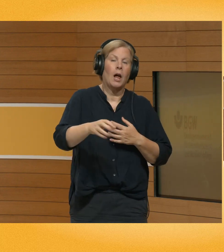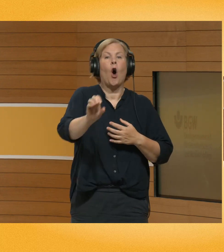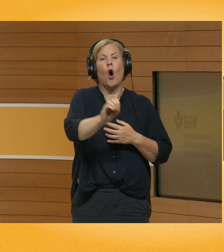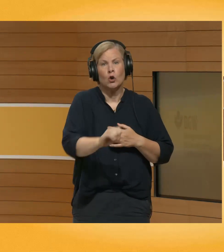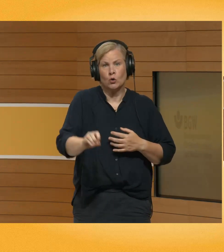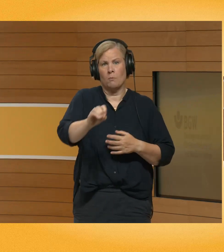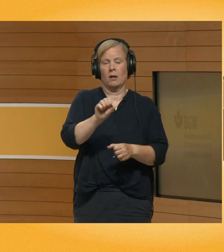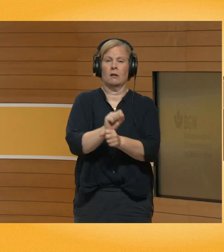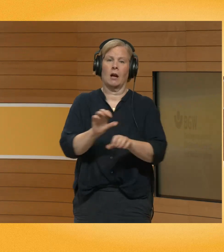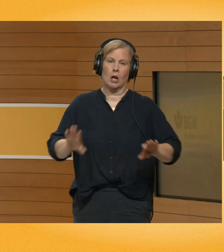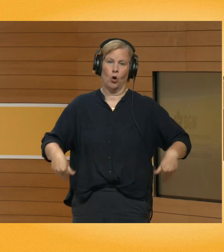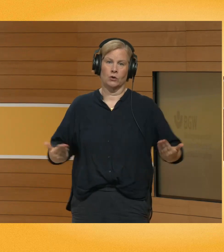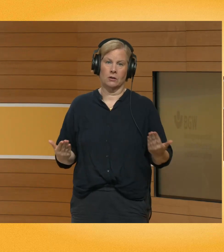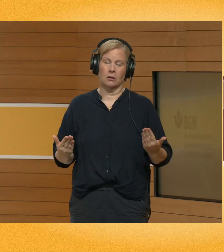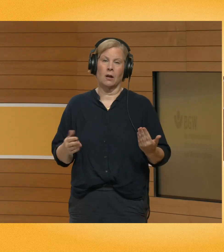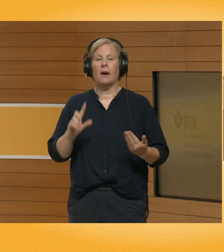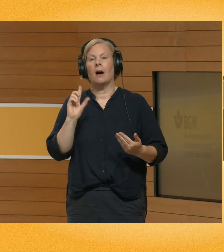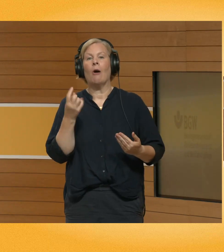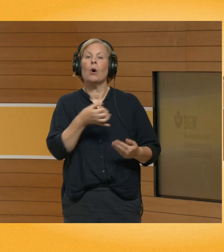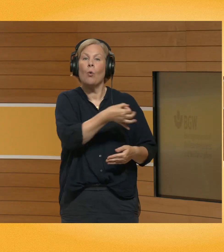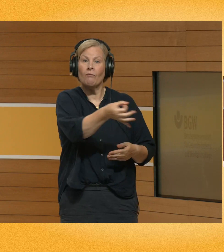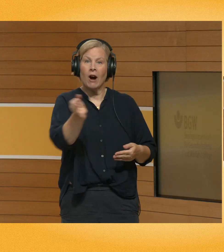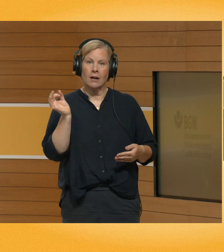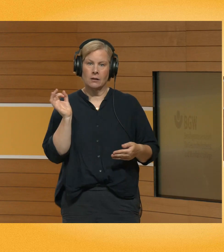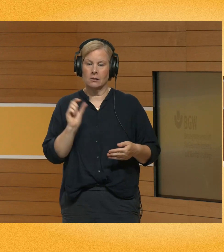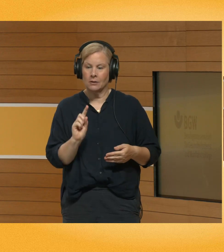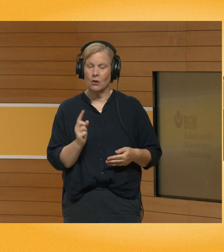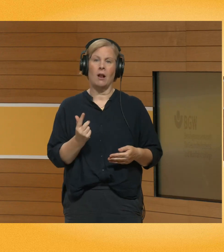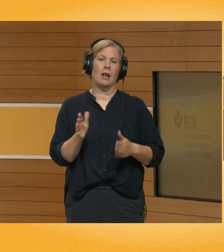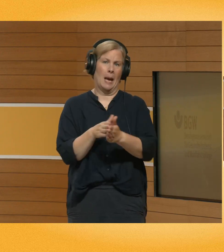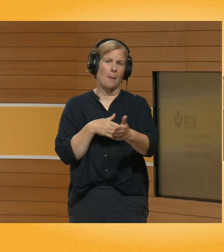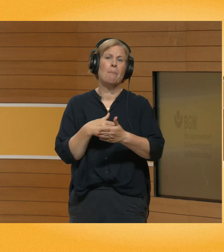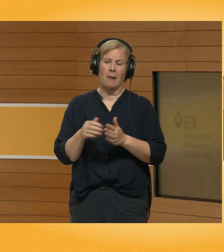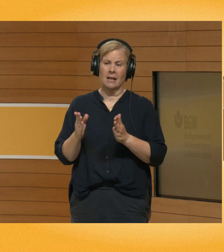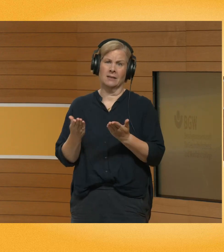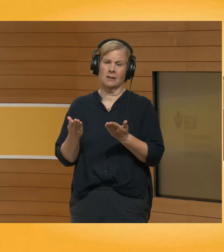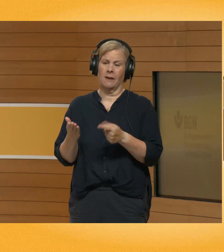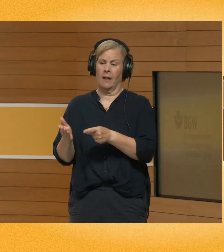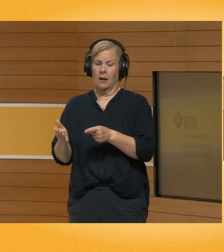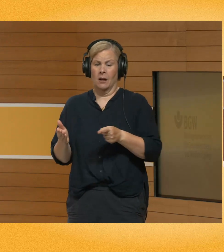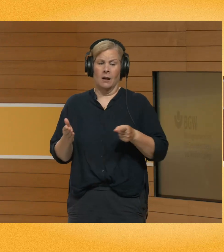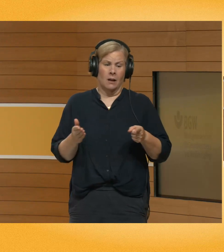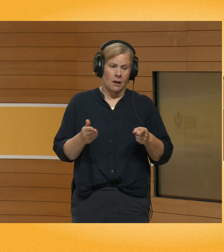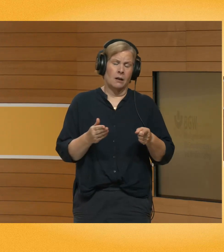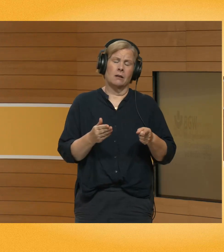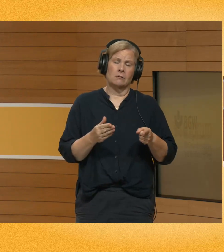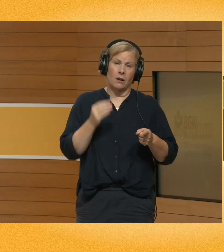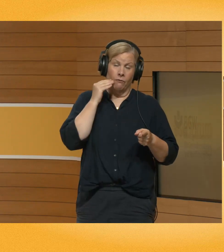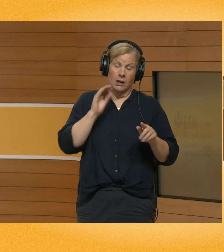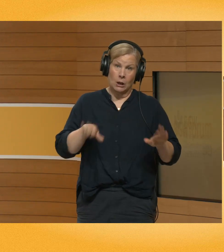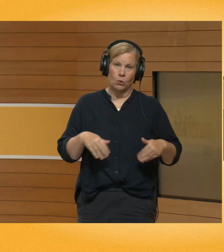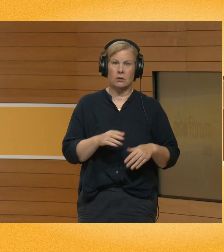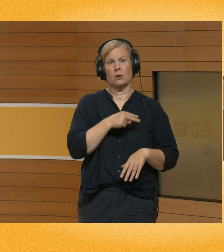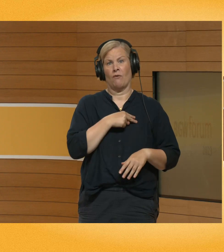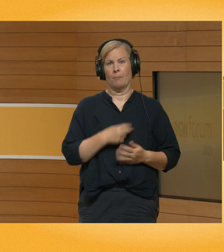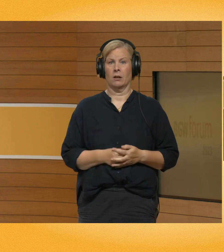November, like month 11. And the idea was normally to have a measurement, like to survey the staff in all the hospitals